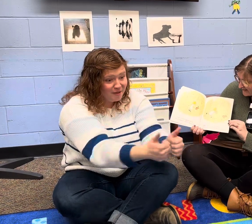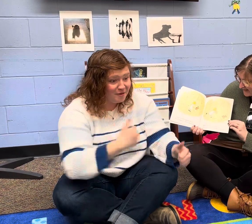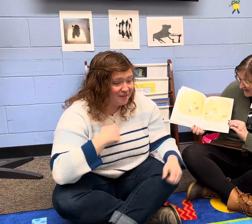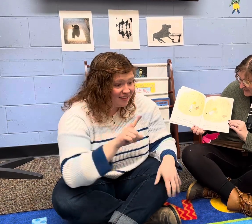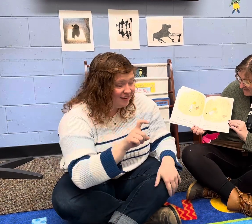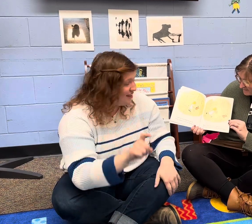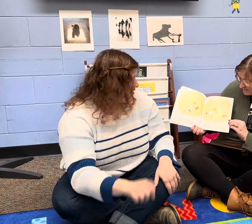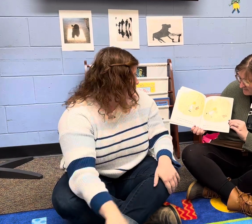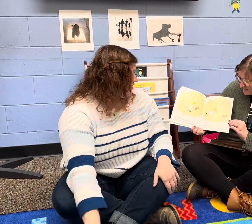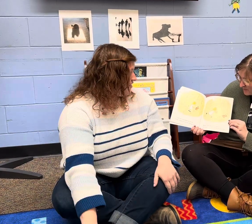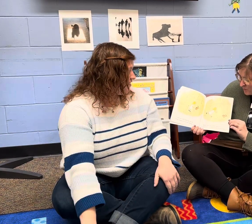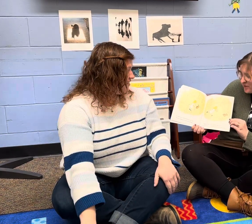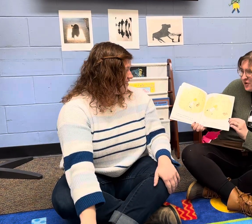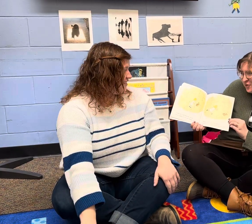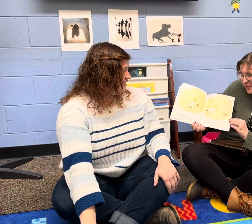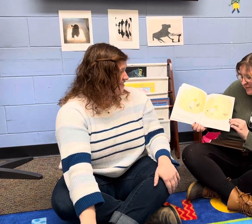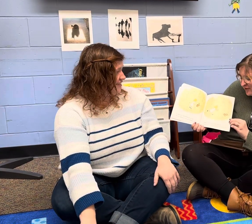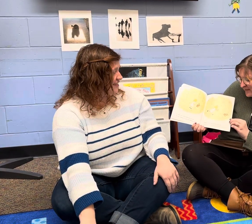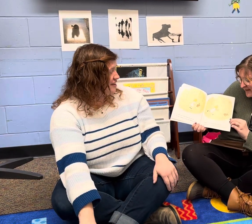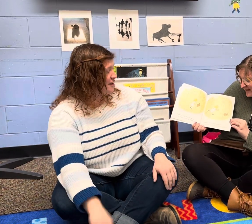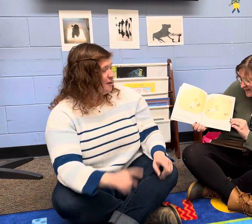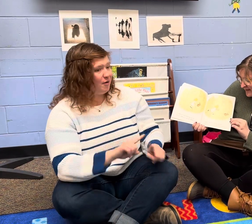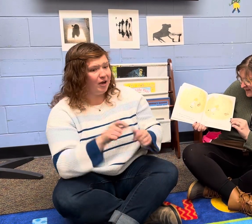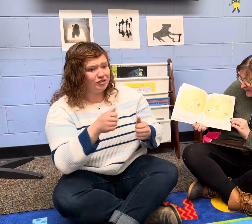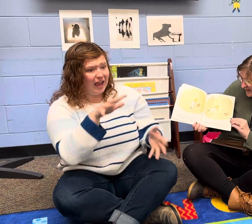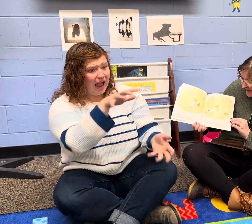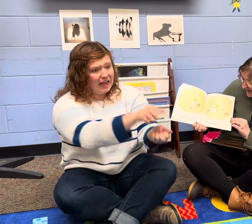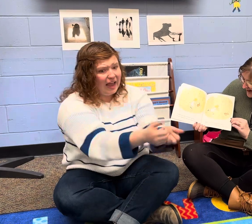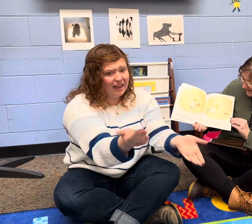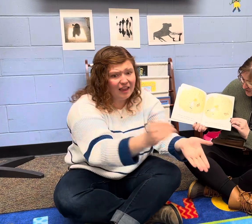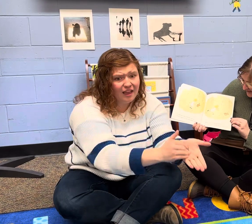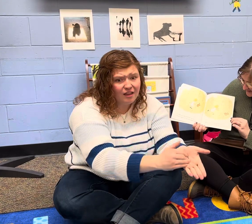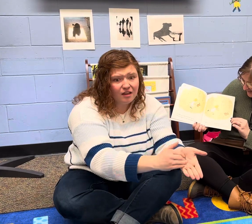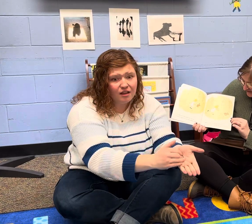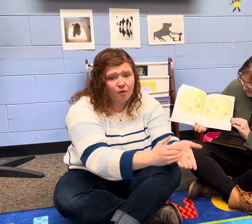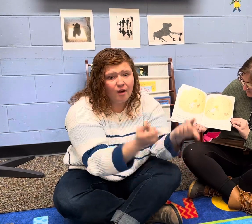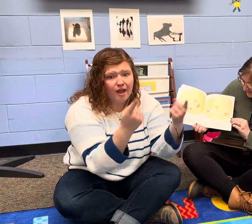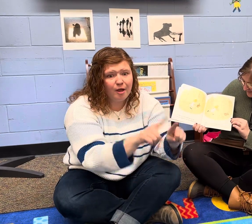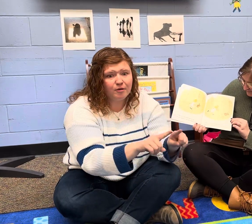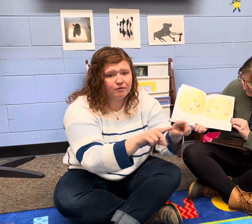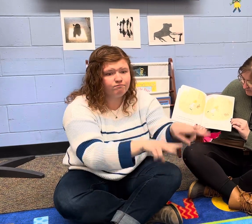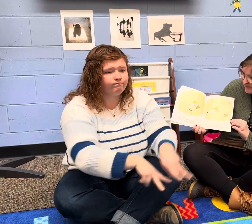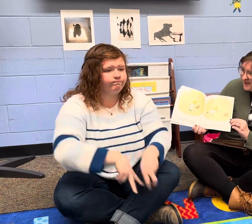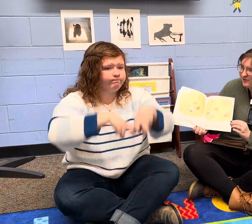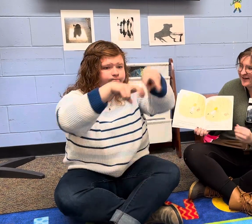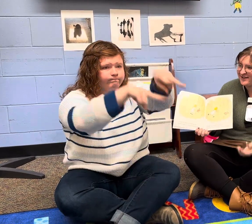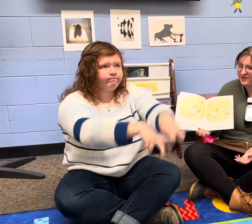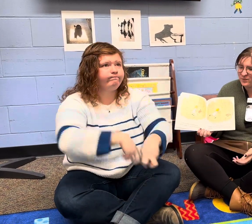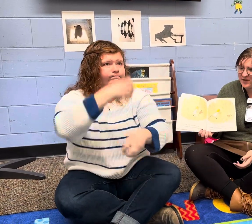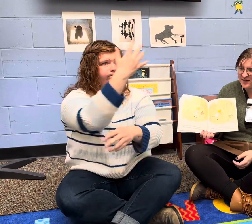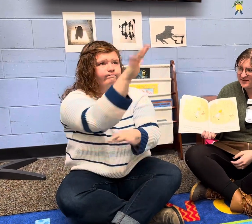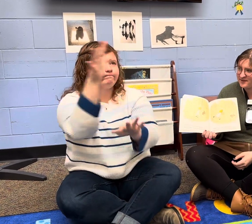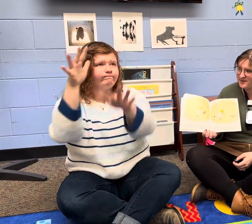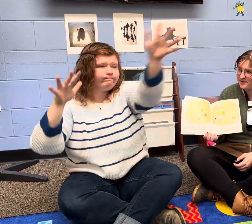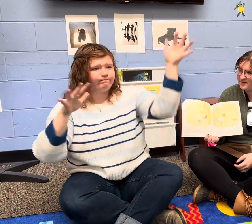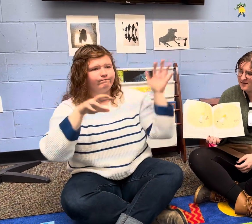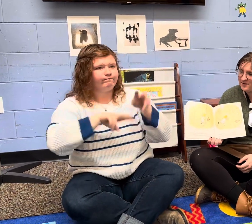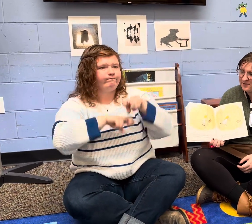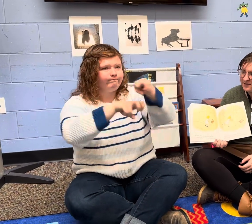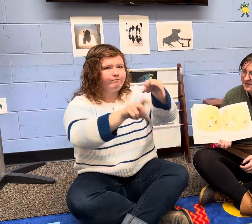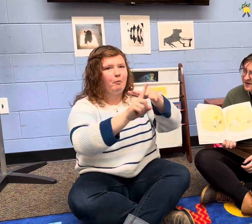Rabbit, I said, will you play with me? And I tried to catch him, but he ran into the